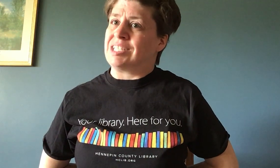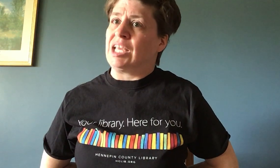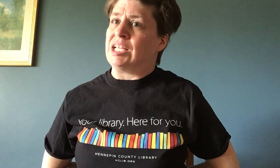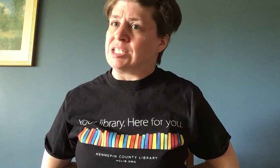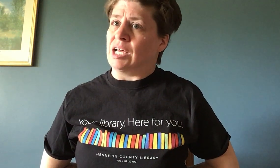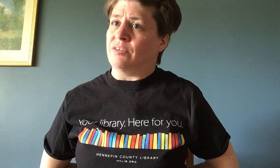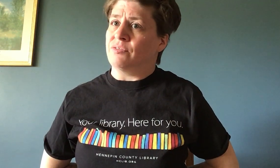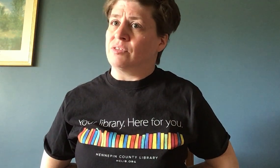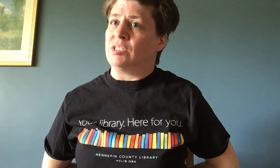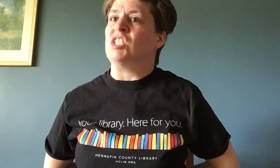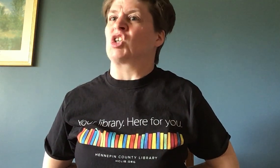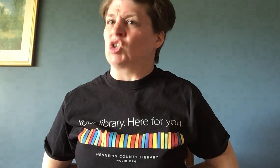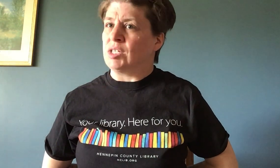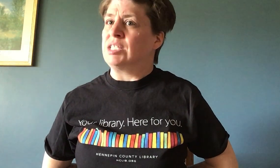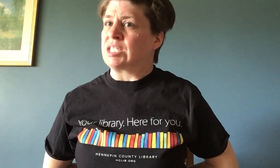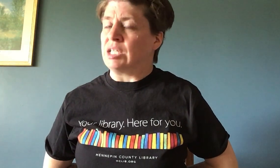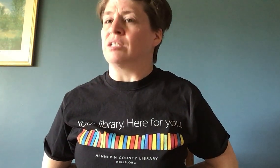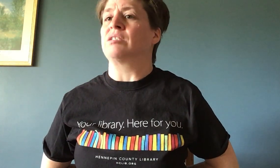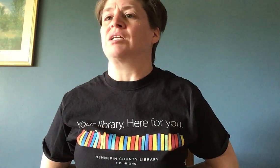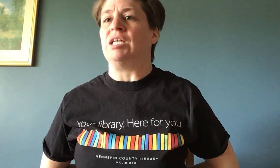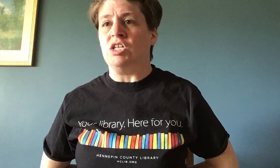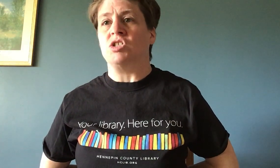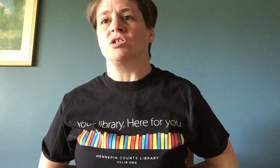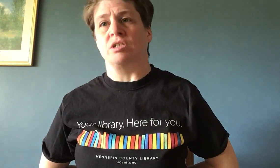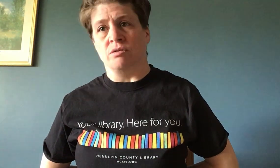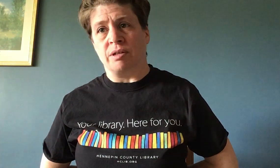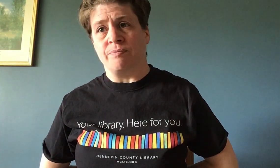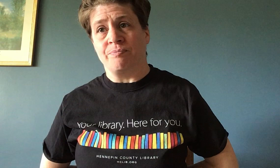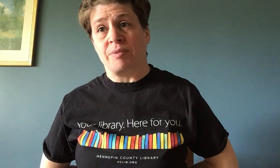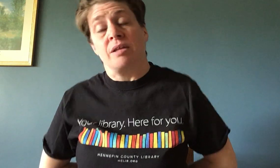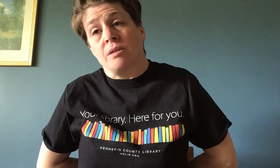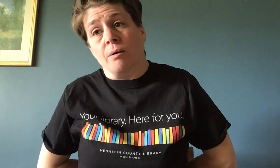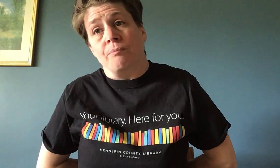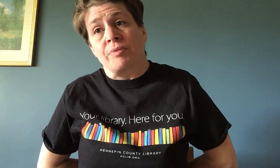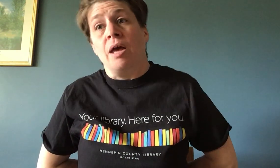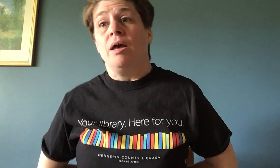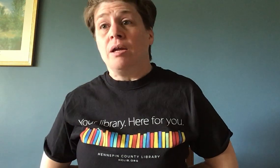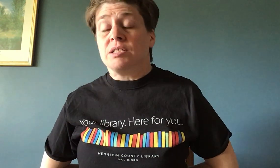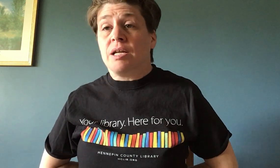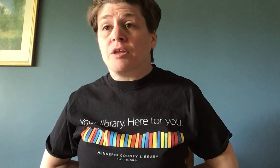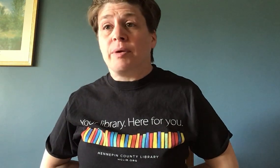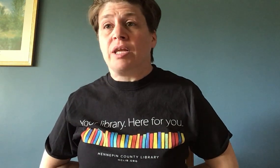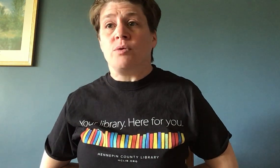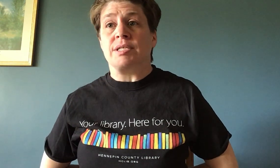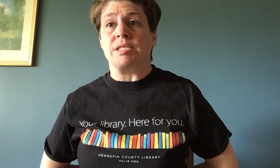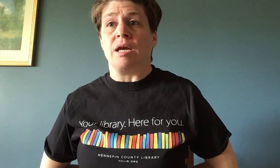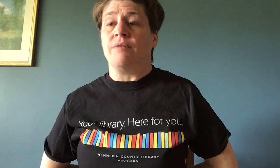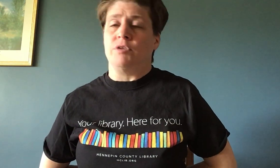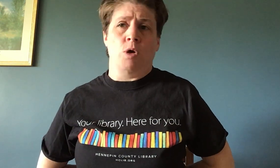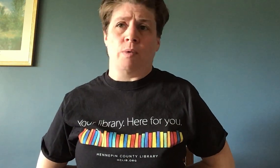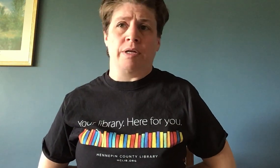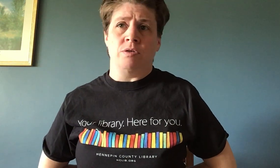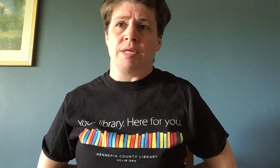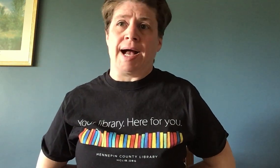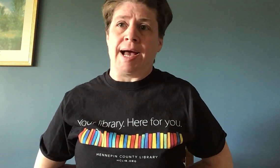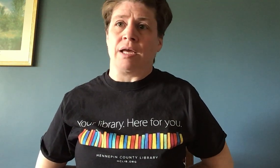singing itself is a good skill to teach your children. So, here's another one that you can sing if you don't want to do the high and